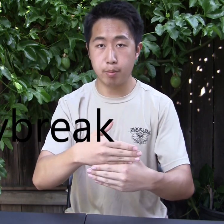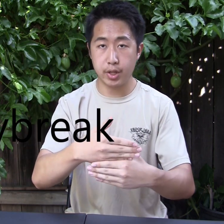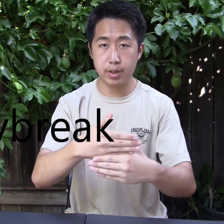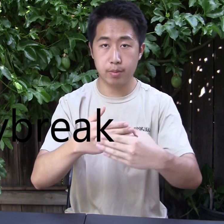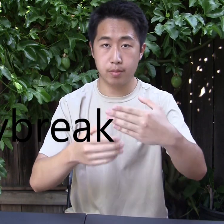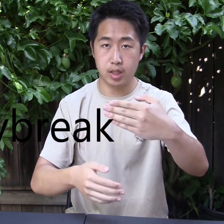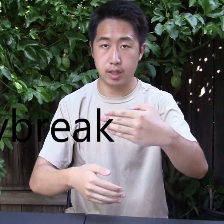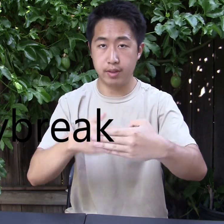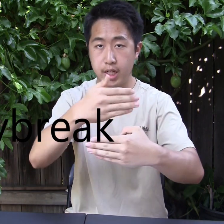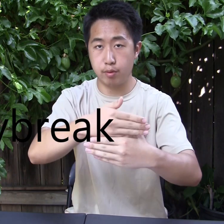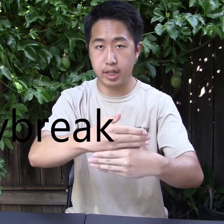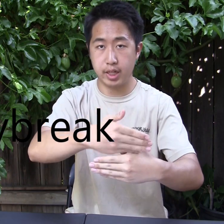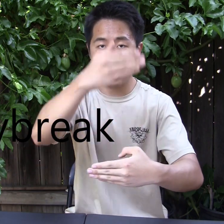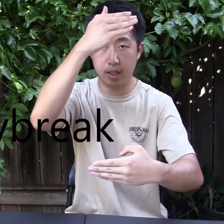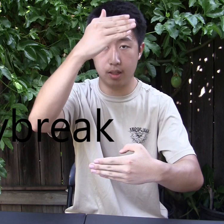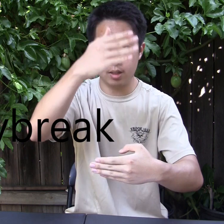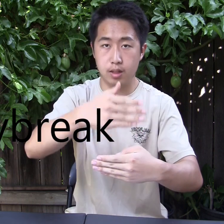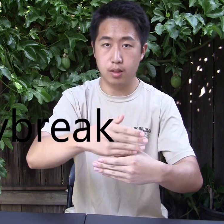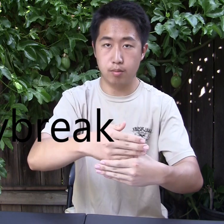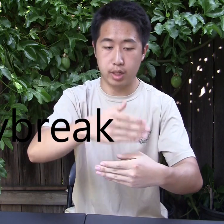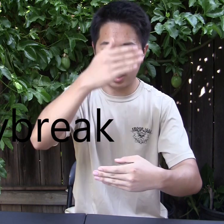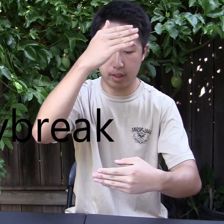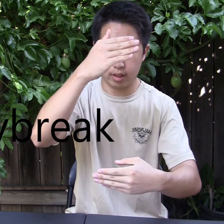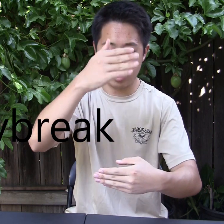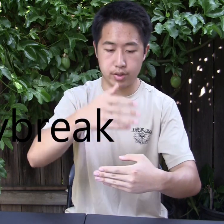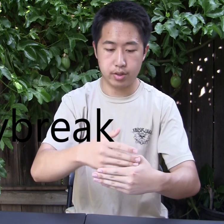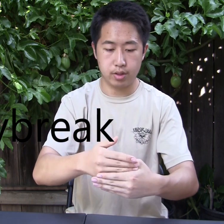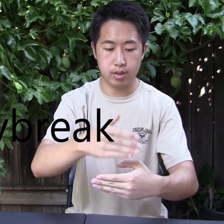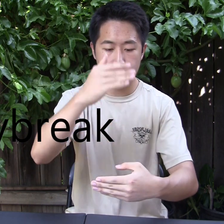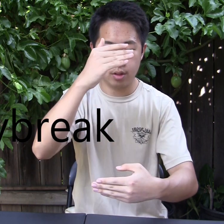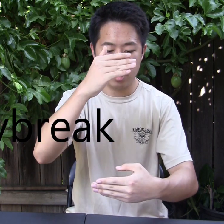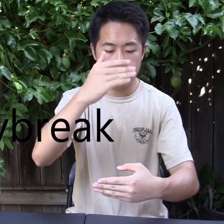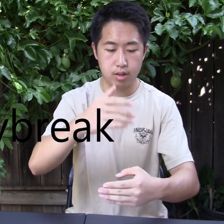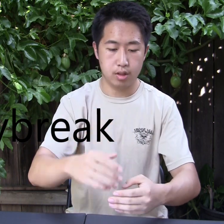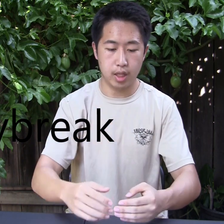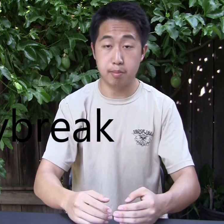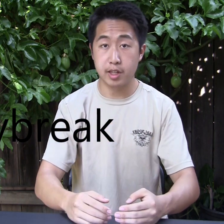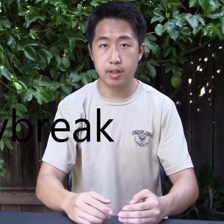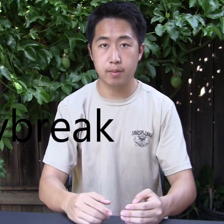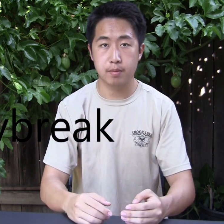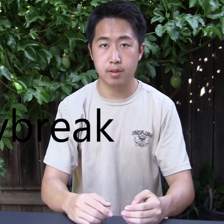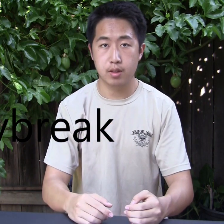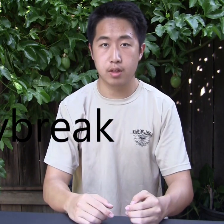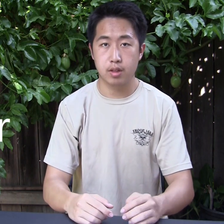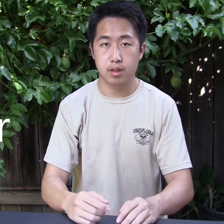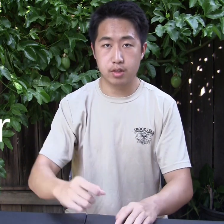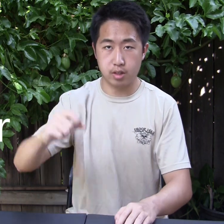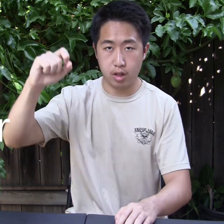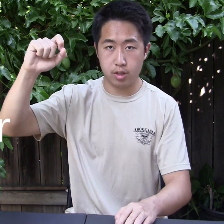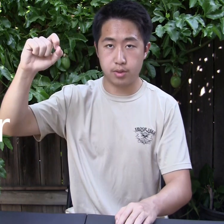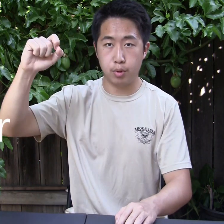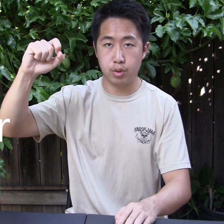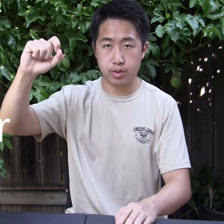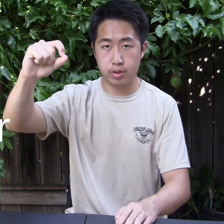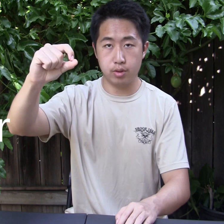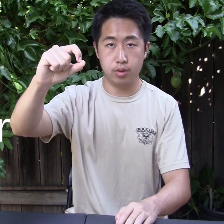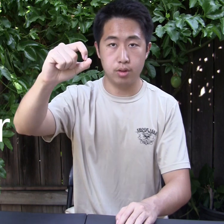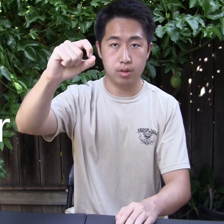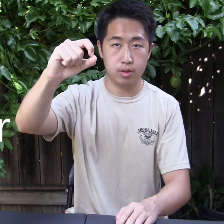Daybreak, left hand, right hand, and break it like this. Daybreak. Stars pulse,